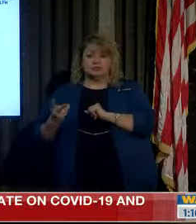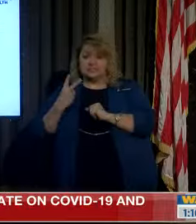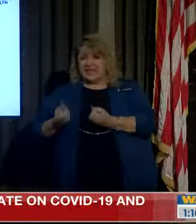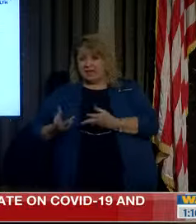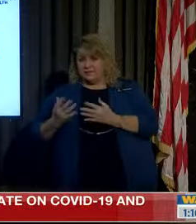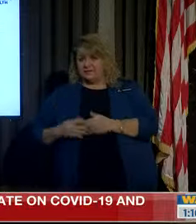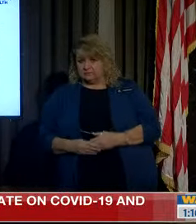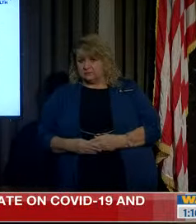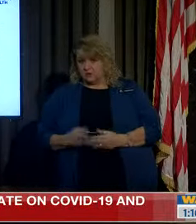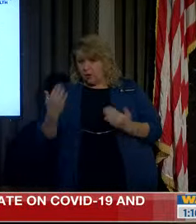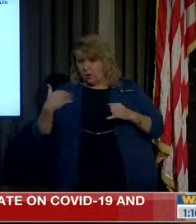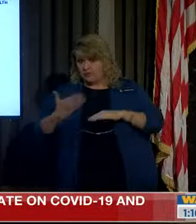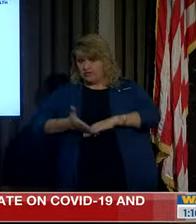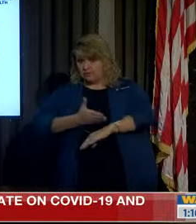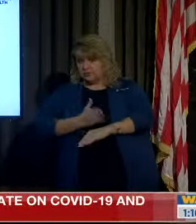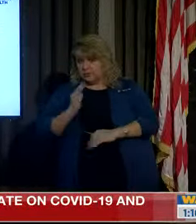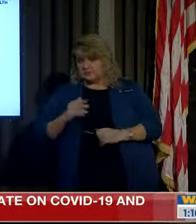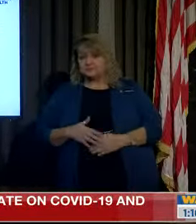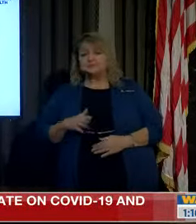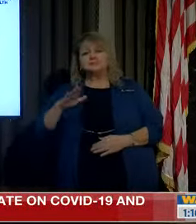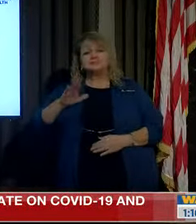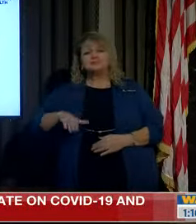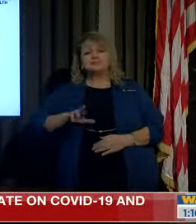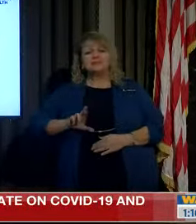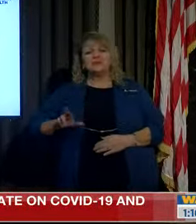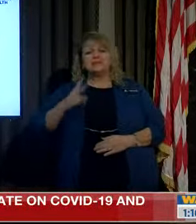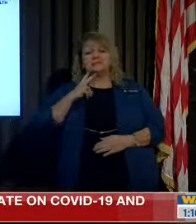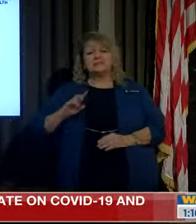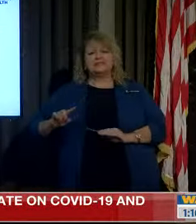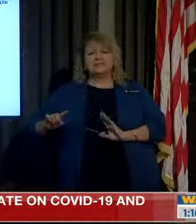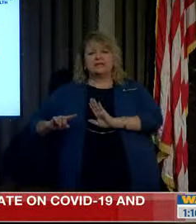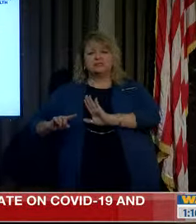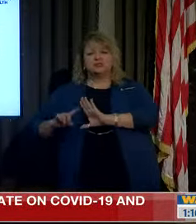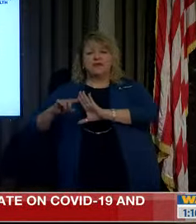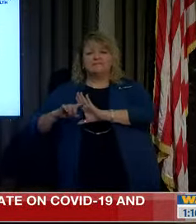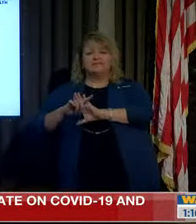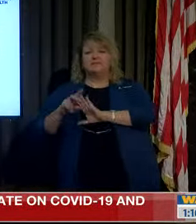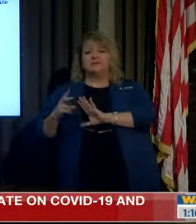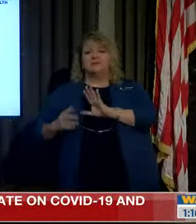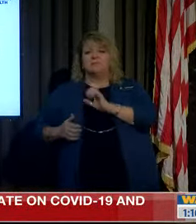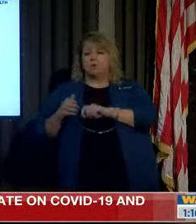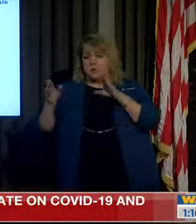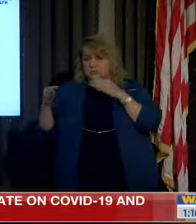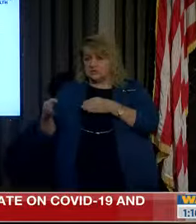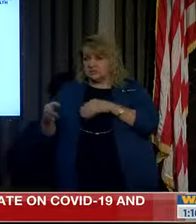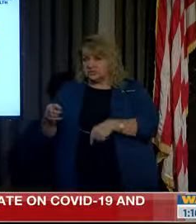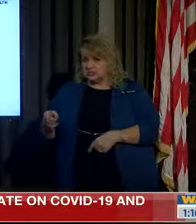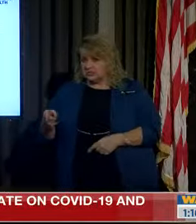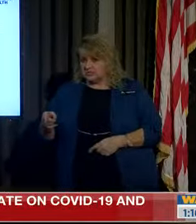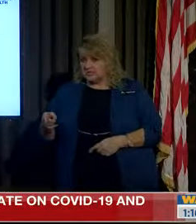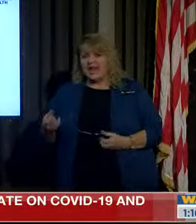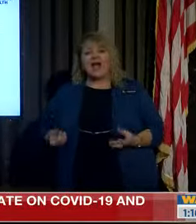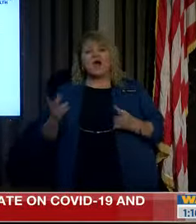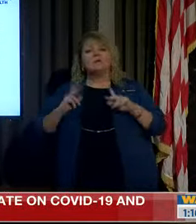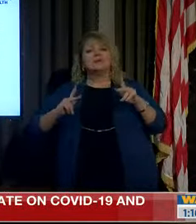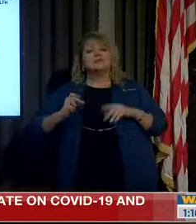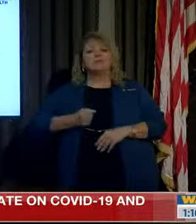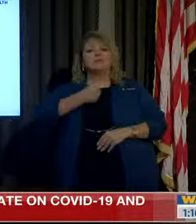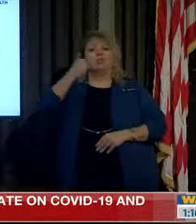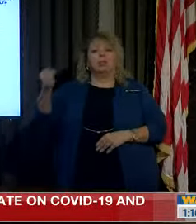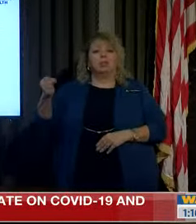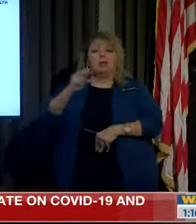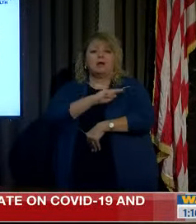that. And on the bottom right, you see the graph that we probably pay the most attention to, and this is how many hospitalized COVID